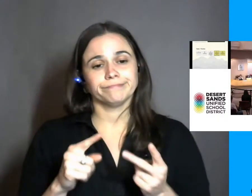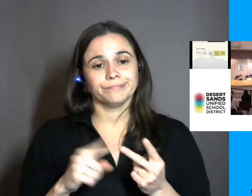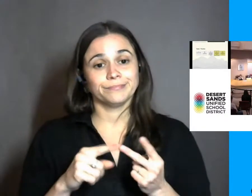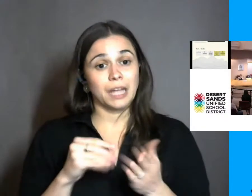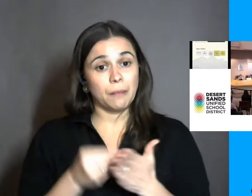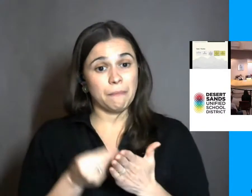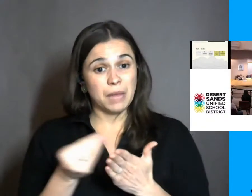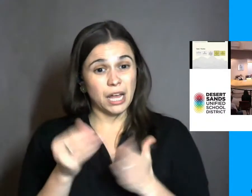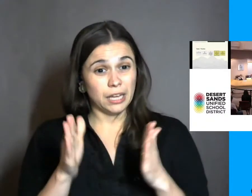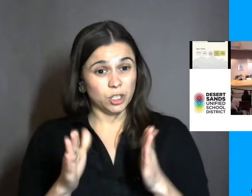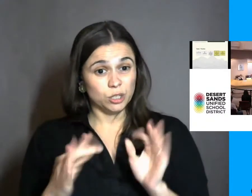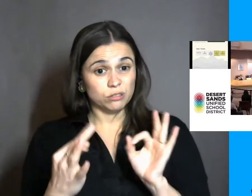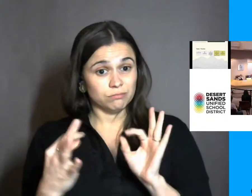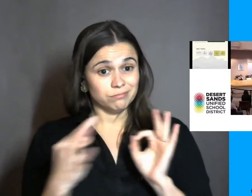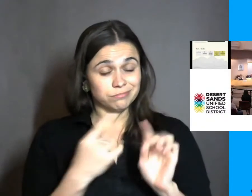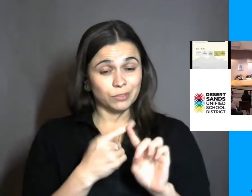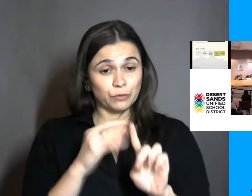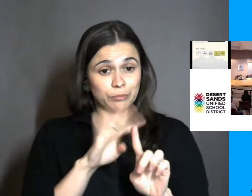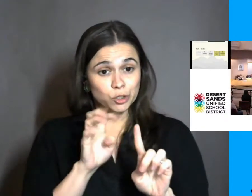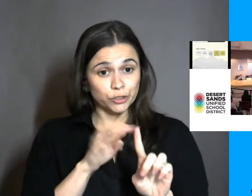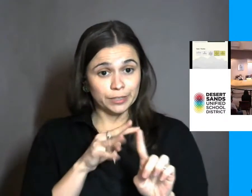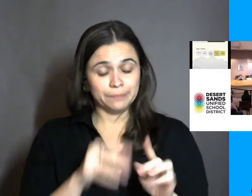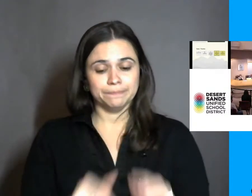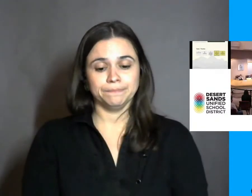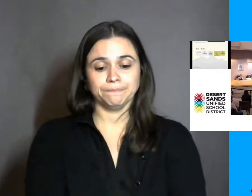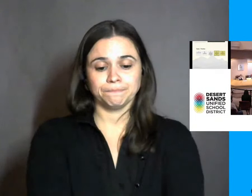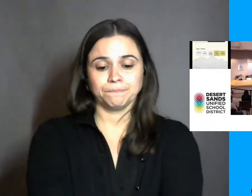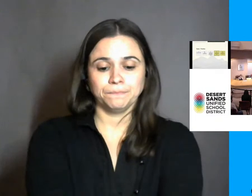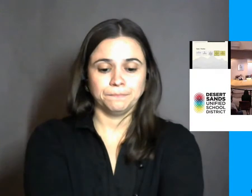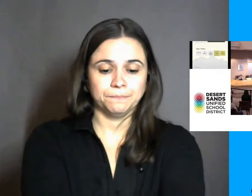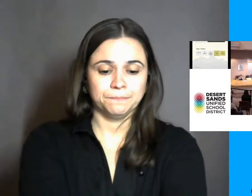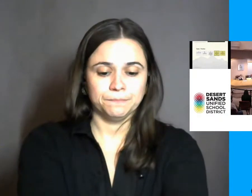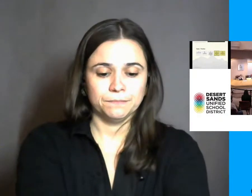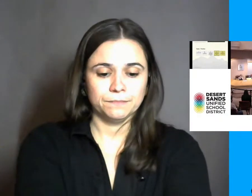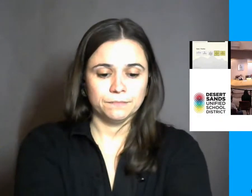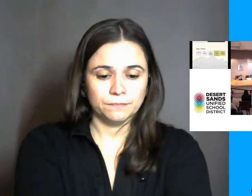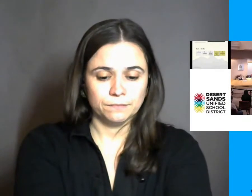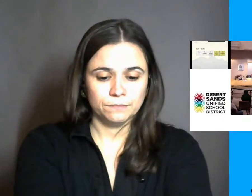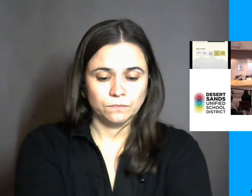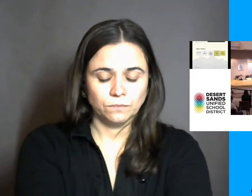community surveys, staff surveys. We also got engagement from the